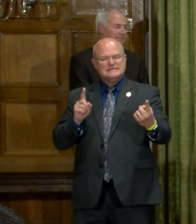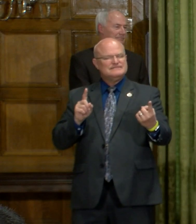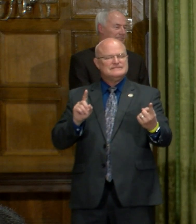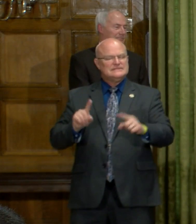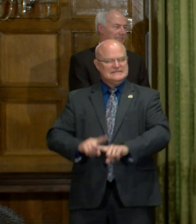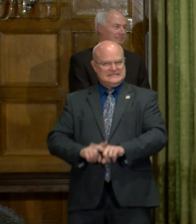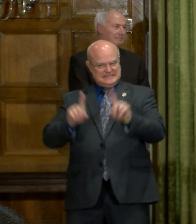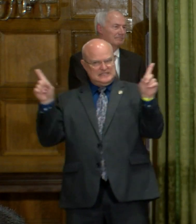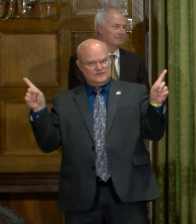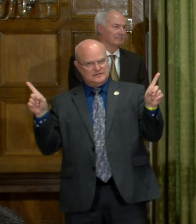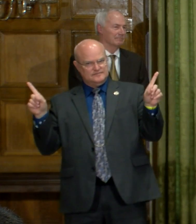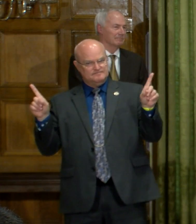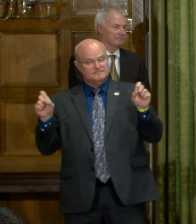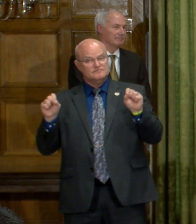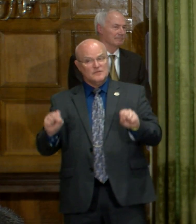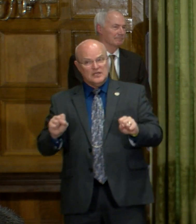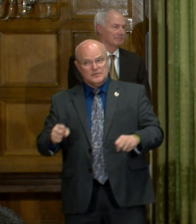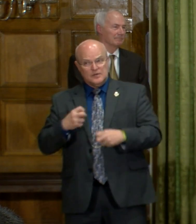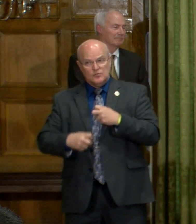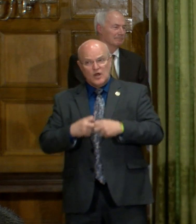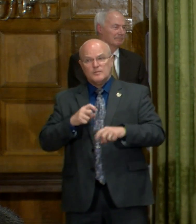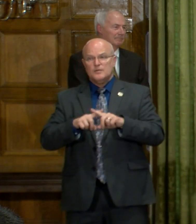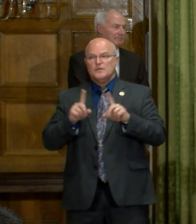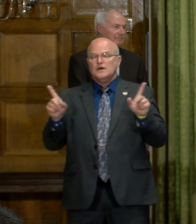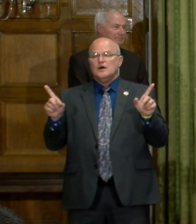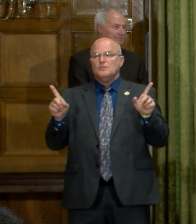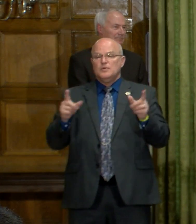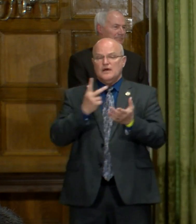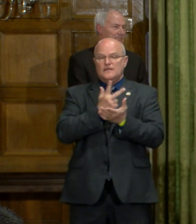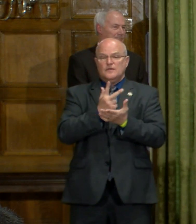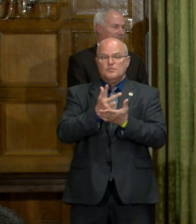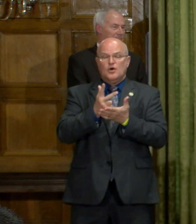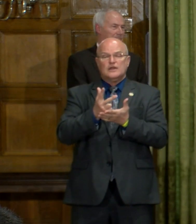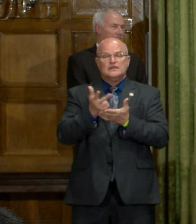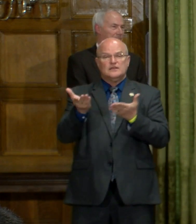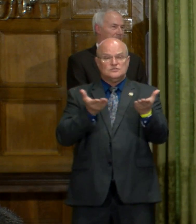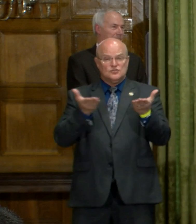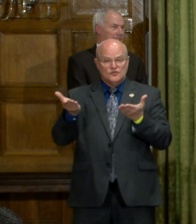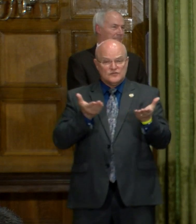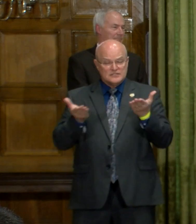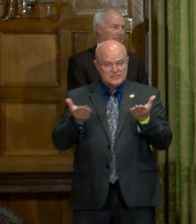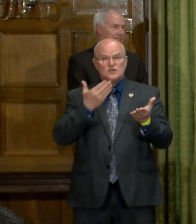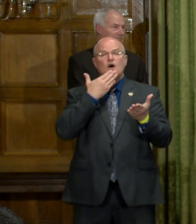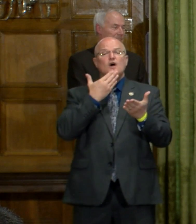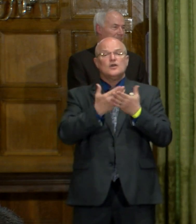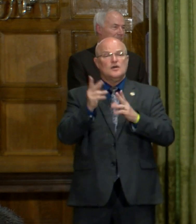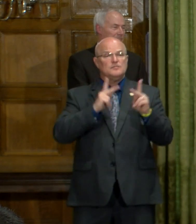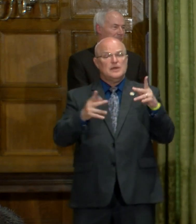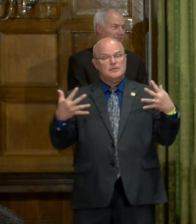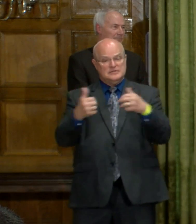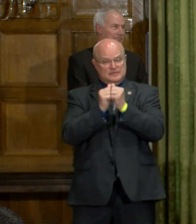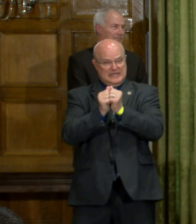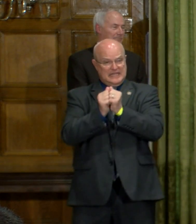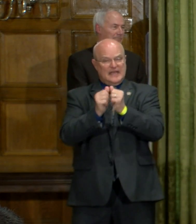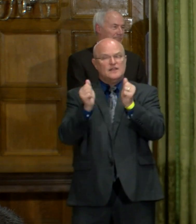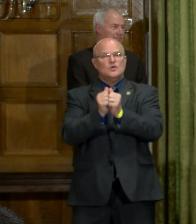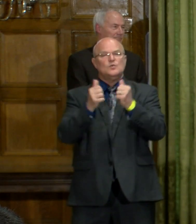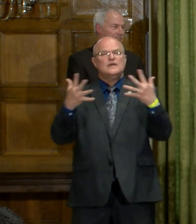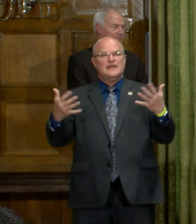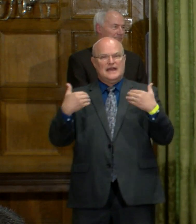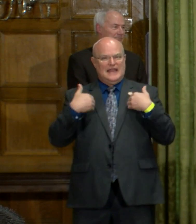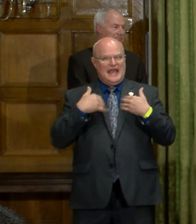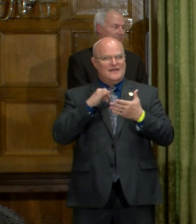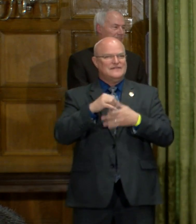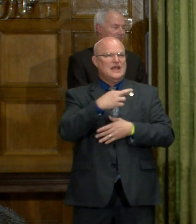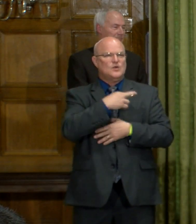another story. That could be a problem. But those parking lot services are a good way for people to be together without